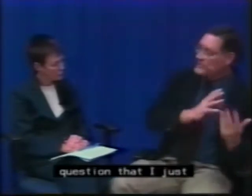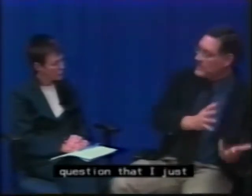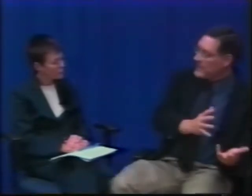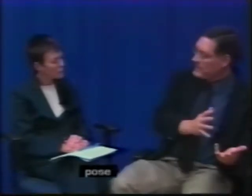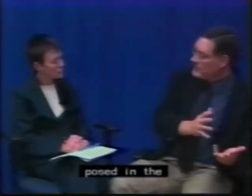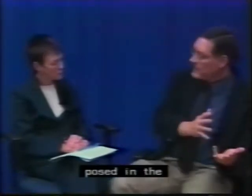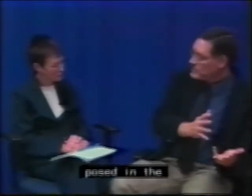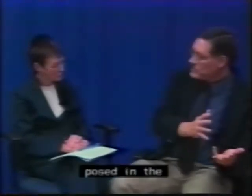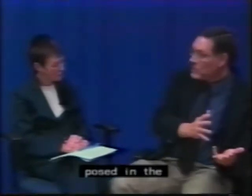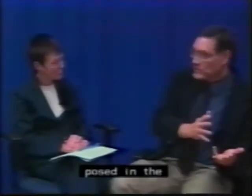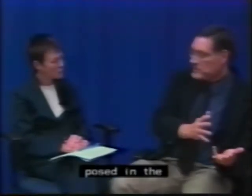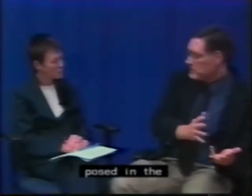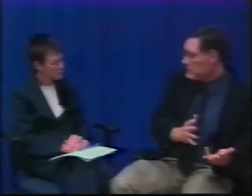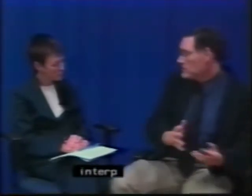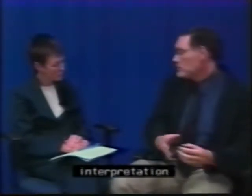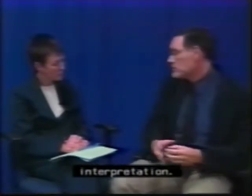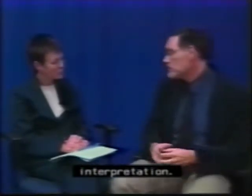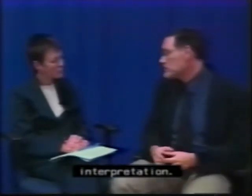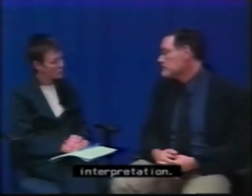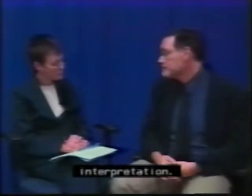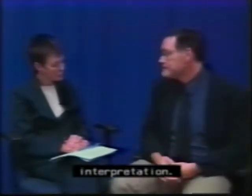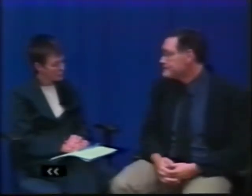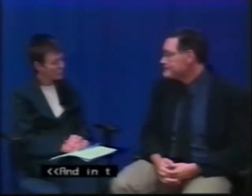that I just posed in the interpretation. Mm-hmm.